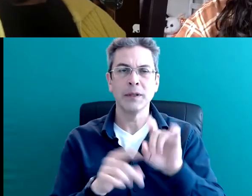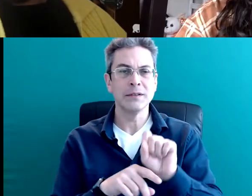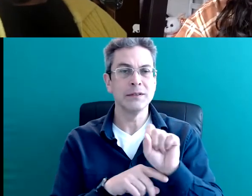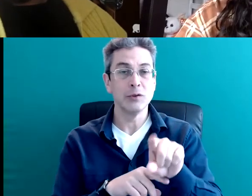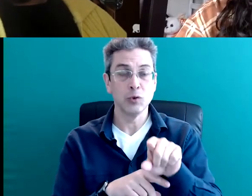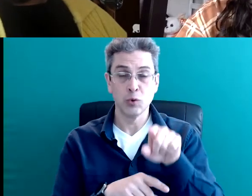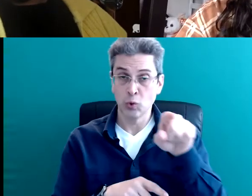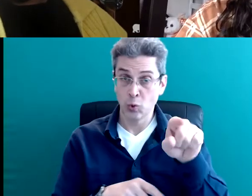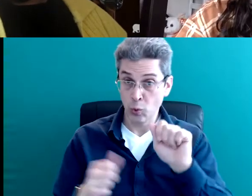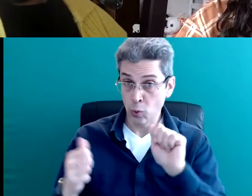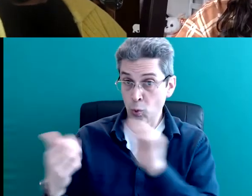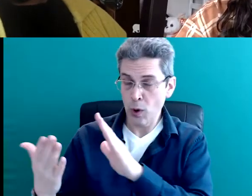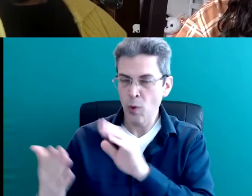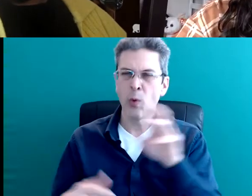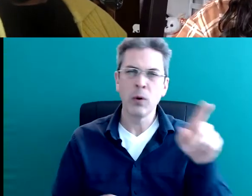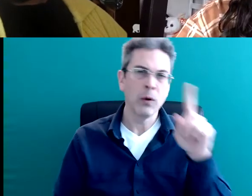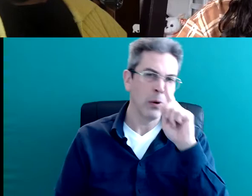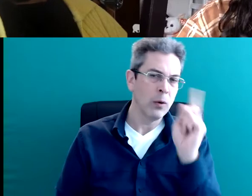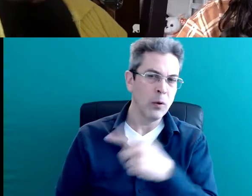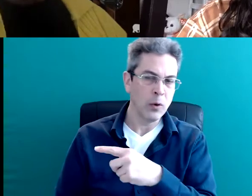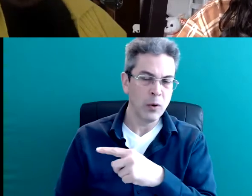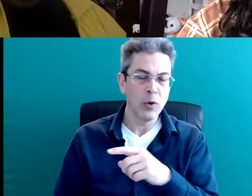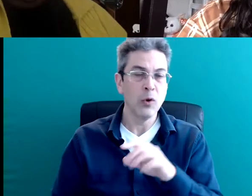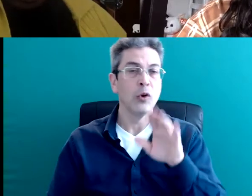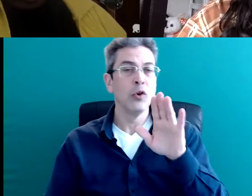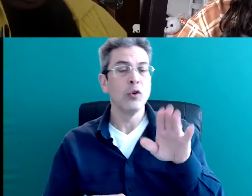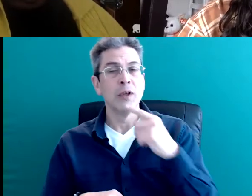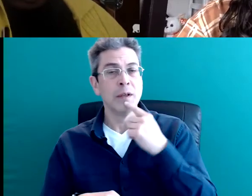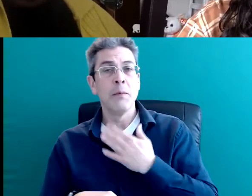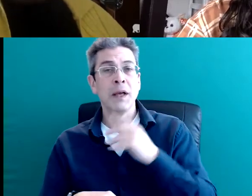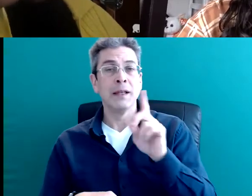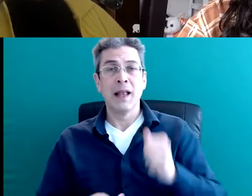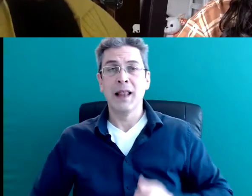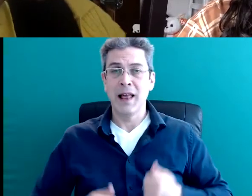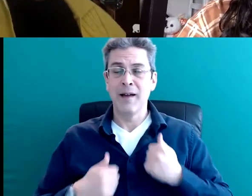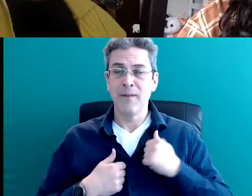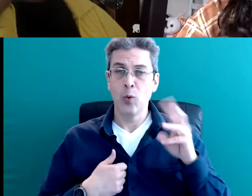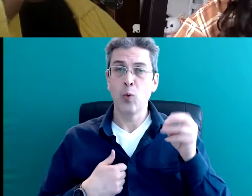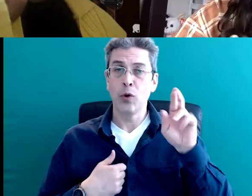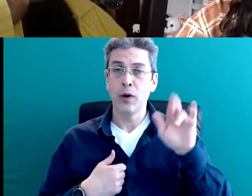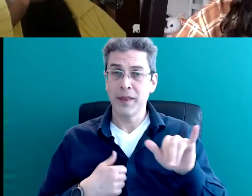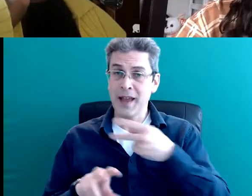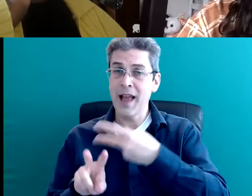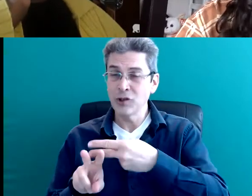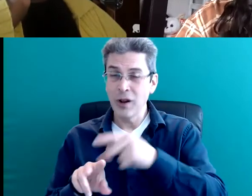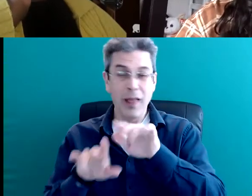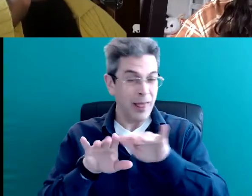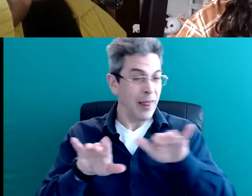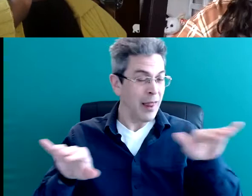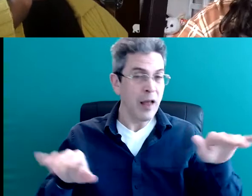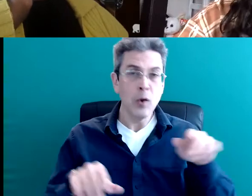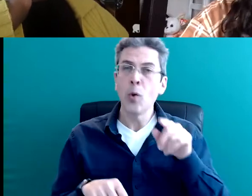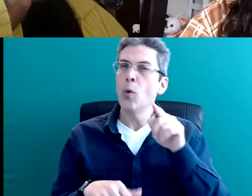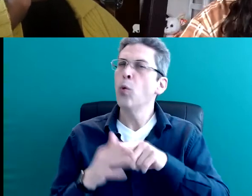started my hashtag my disabled life is worthy? How has TikTok affected or changed your activism? So those are a lot of questions, so feel free to